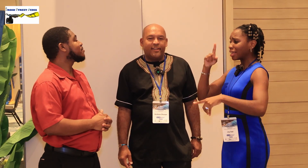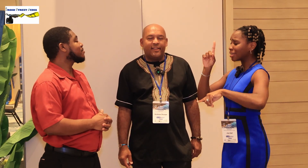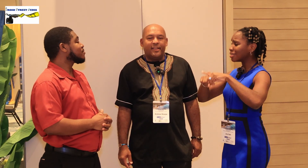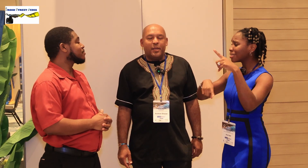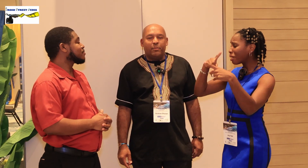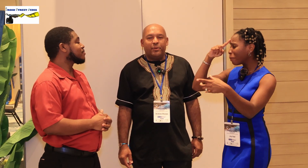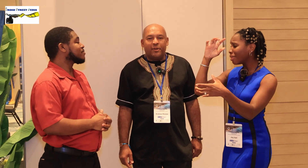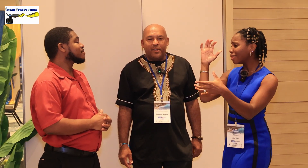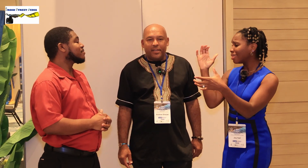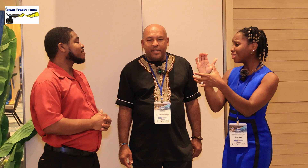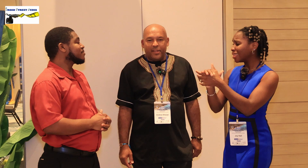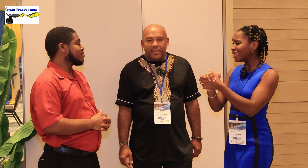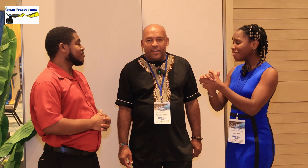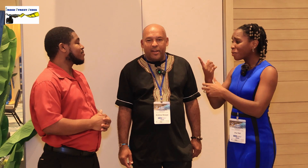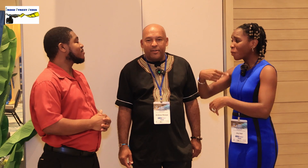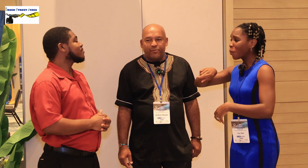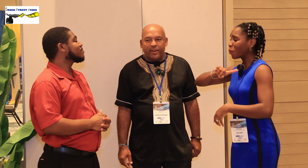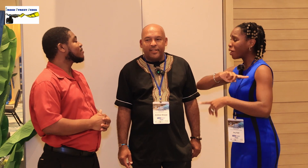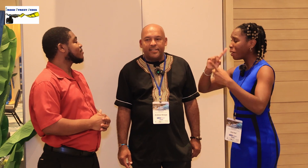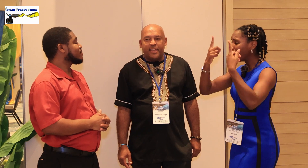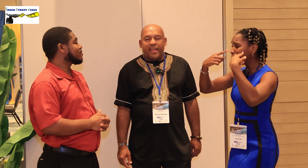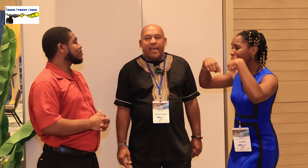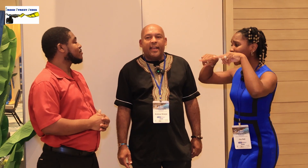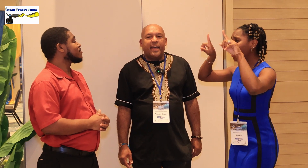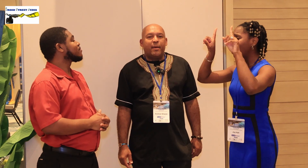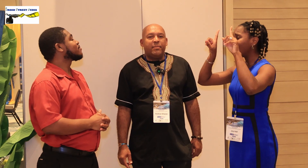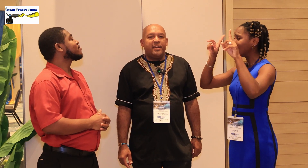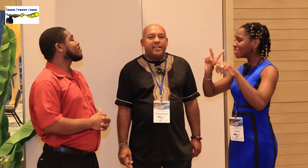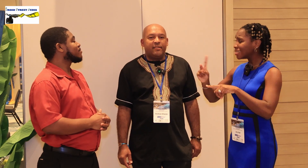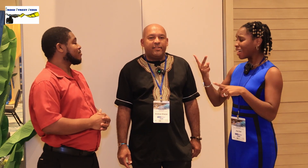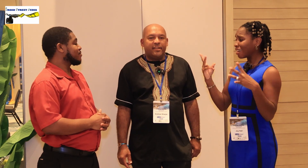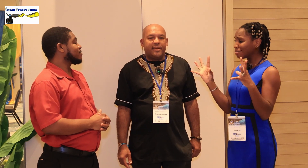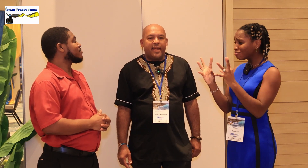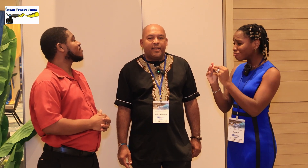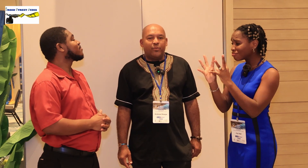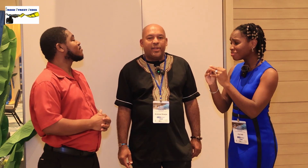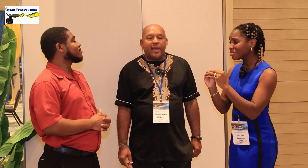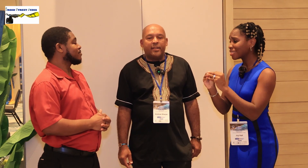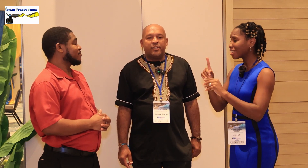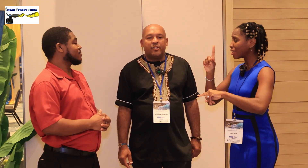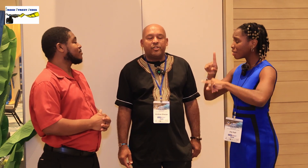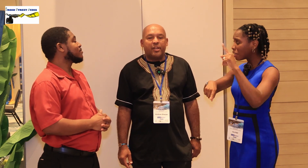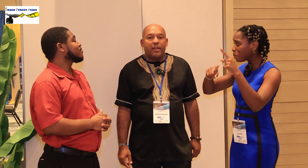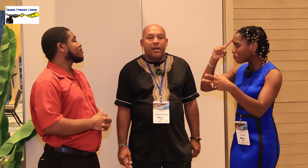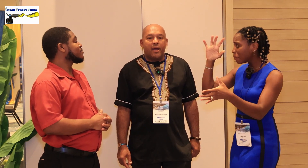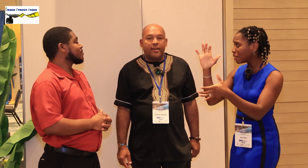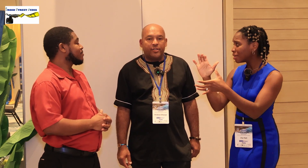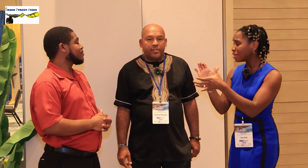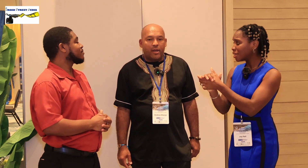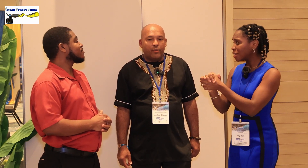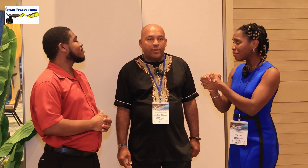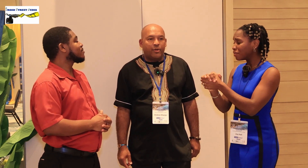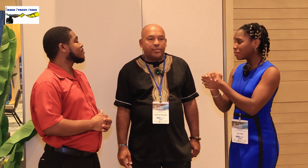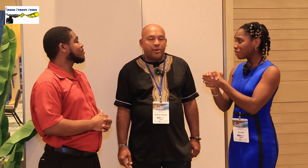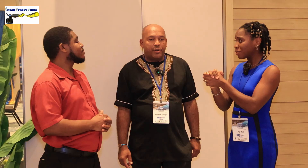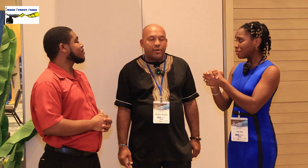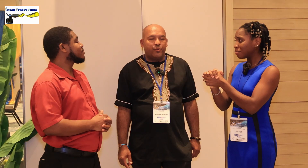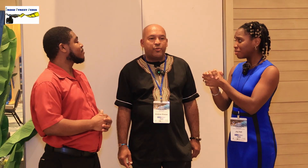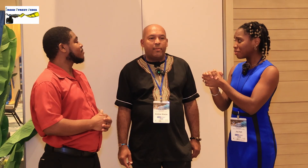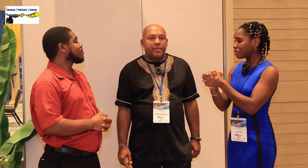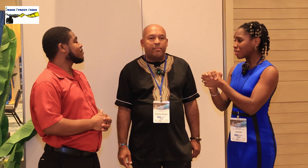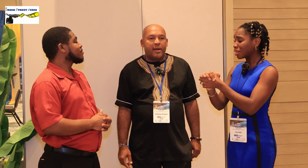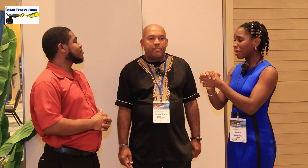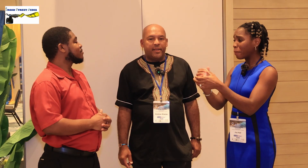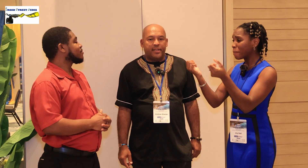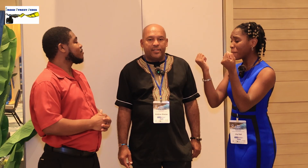have put on another conference. I can't believe it that we had such a large